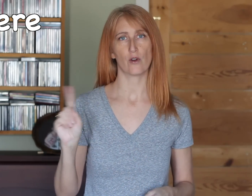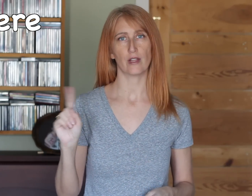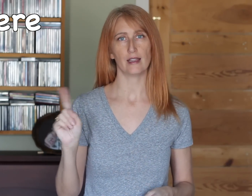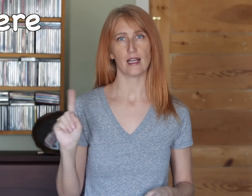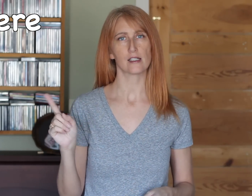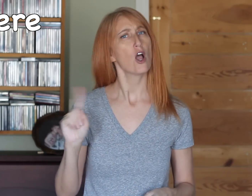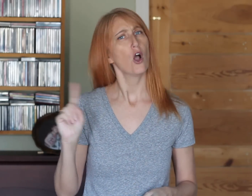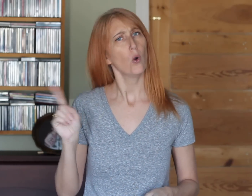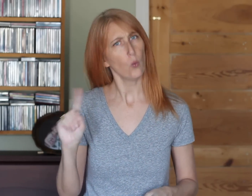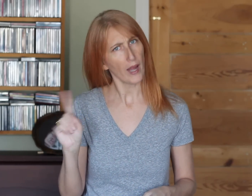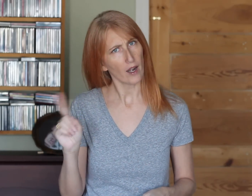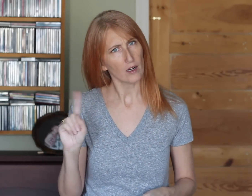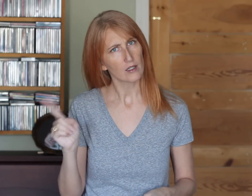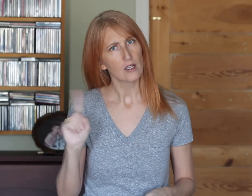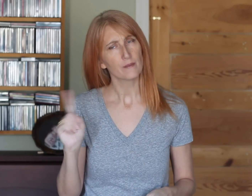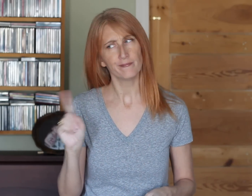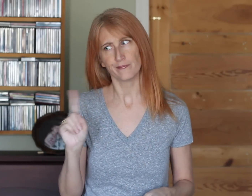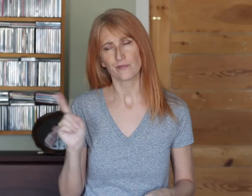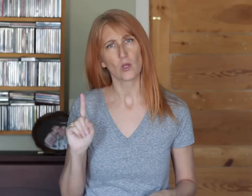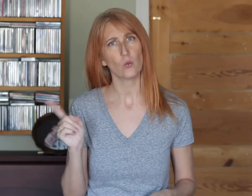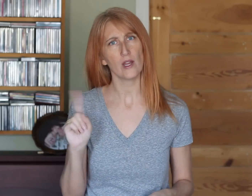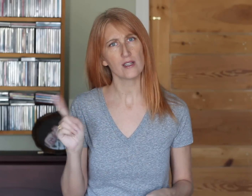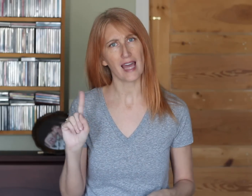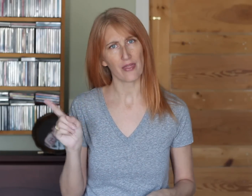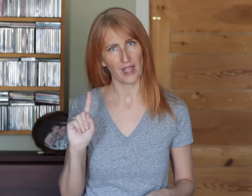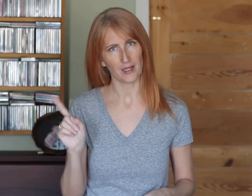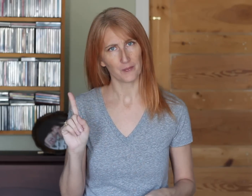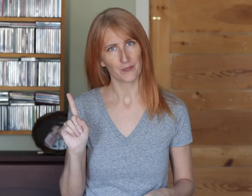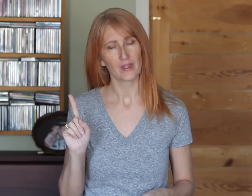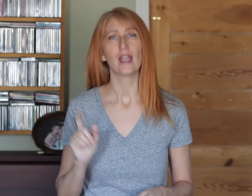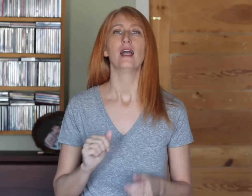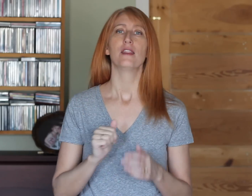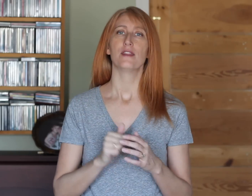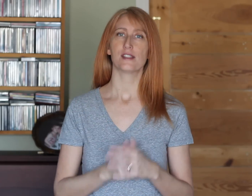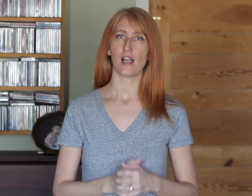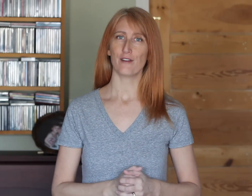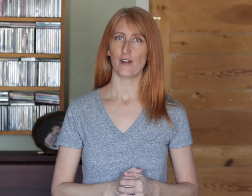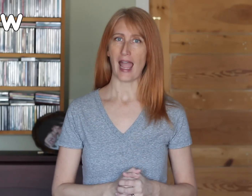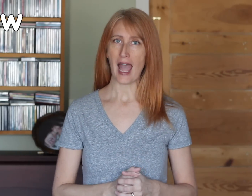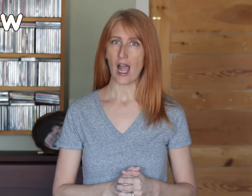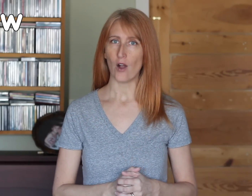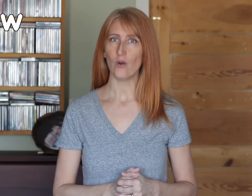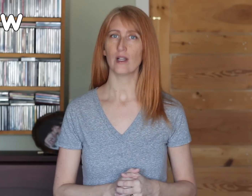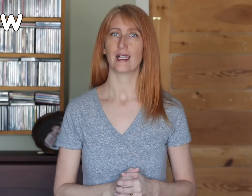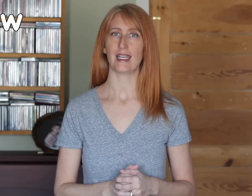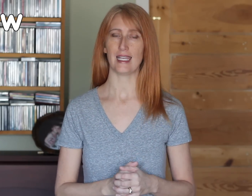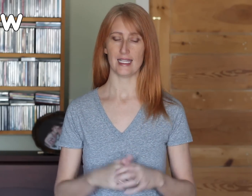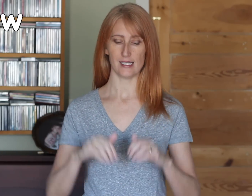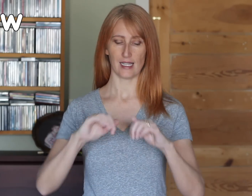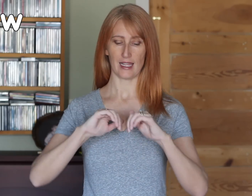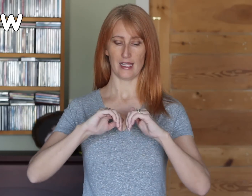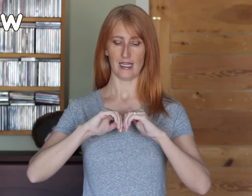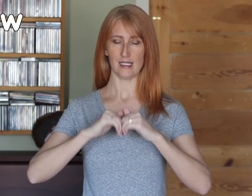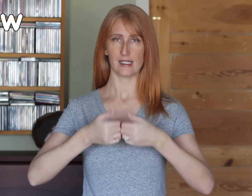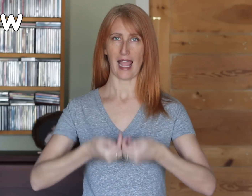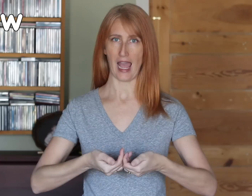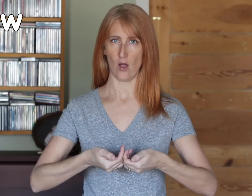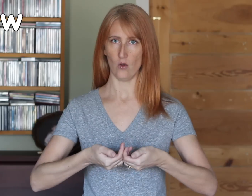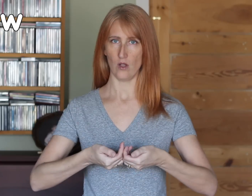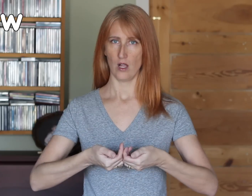like this. Where? Where is that thing? The sign for how is like this, how.